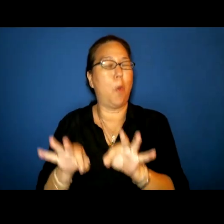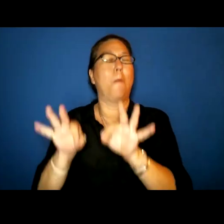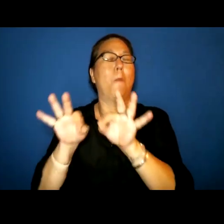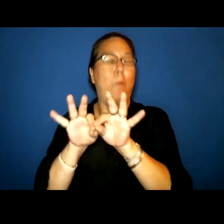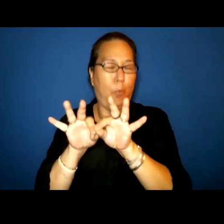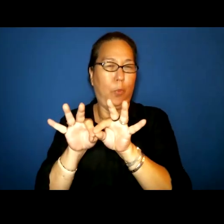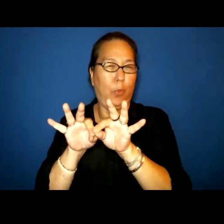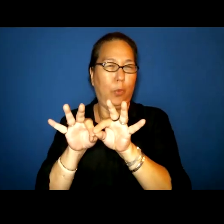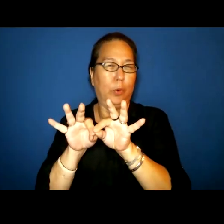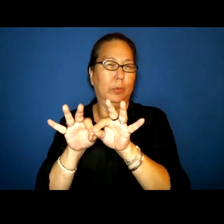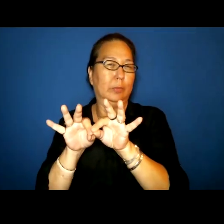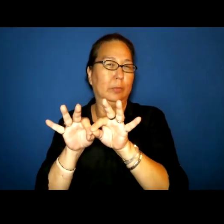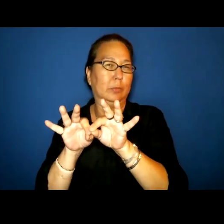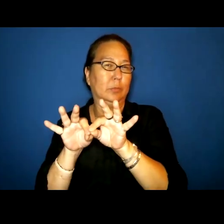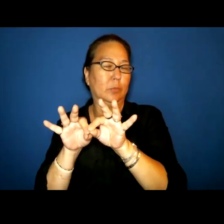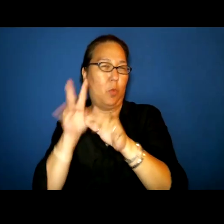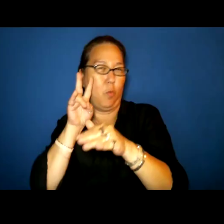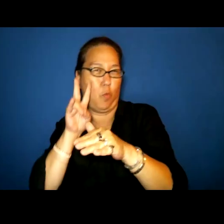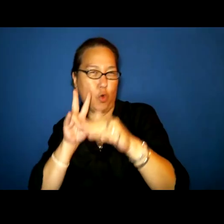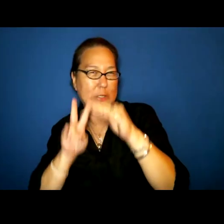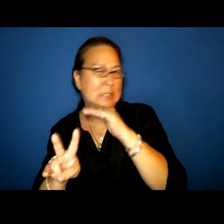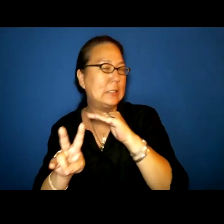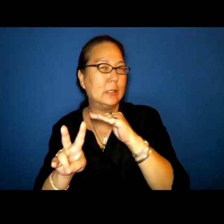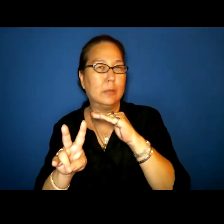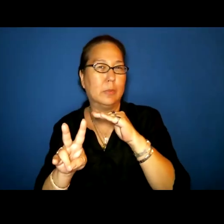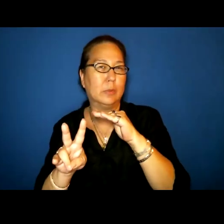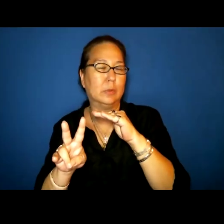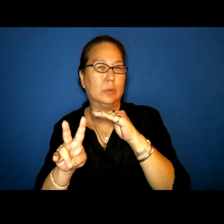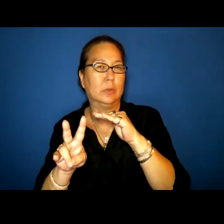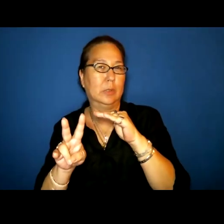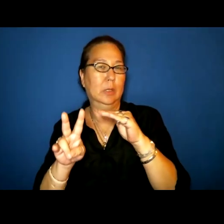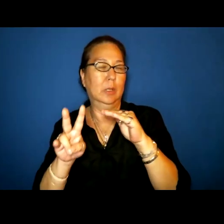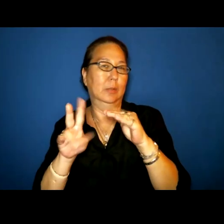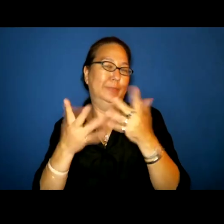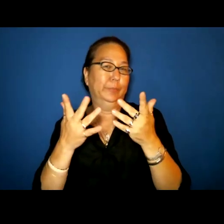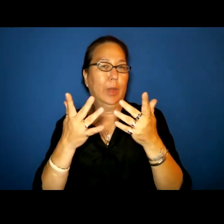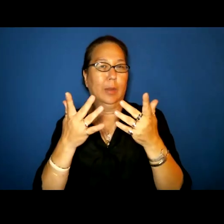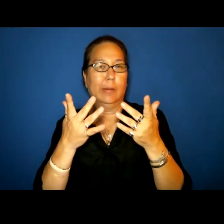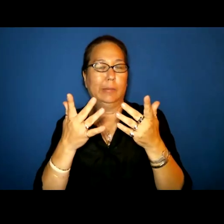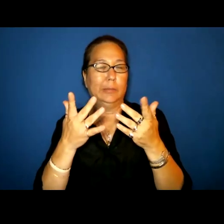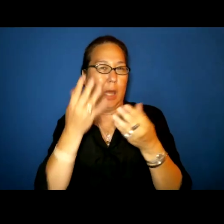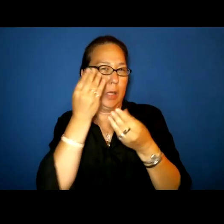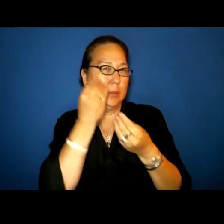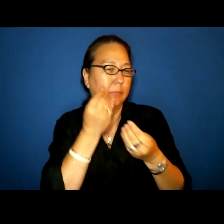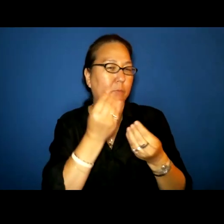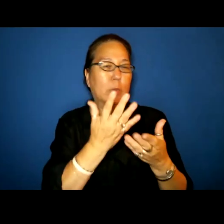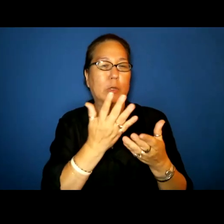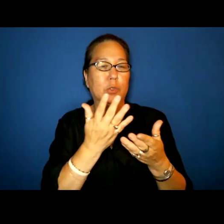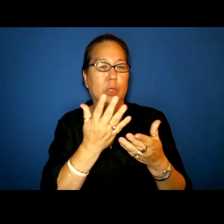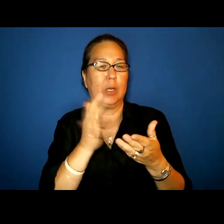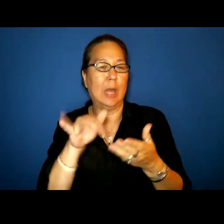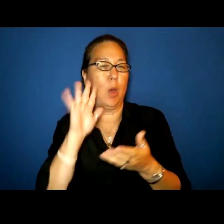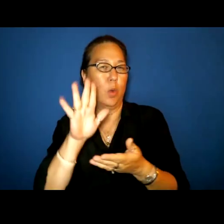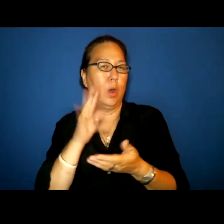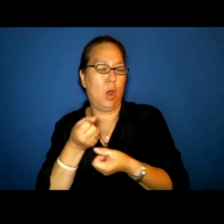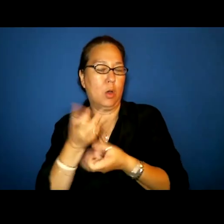foreseeing or foreseeable criterion or criteria that would cause that number of students that would cause